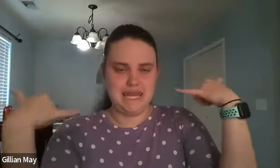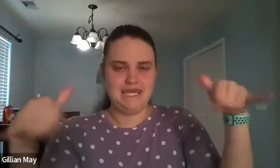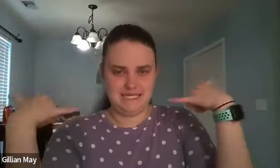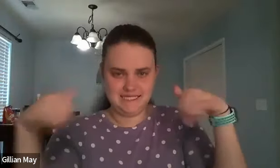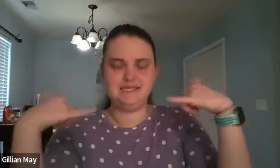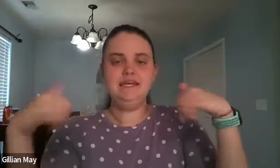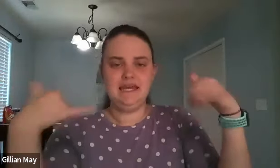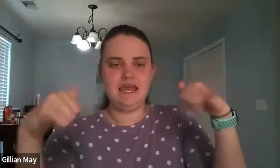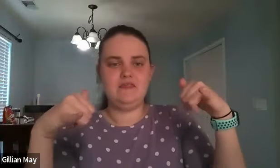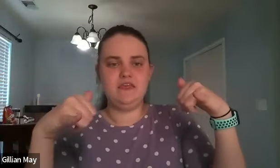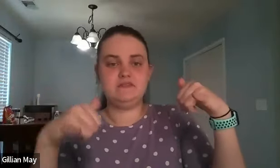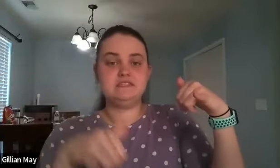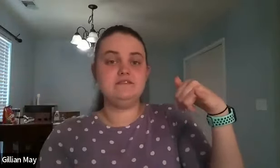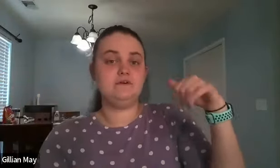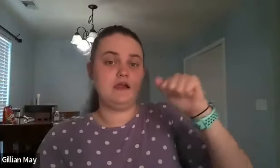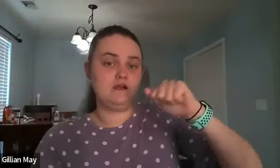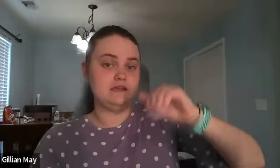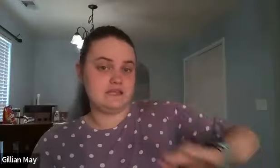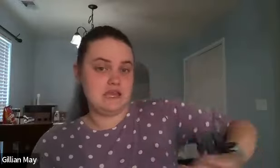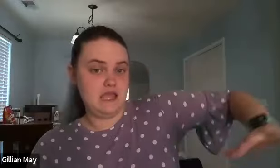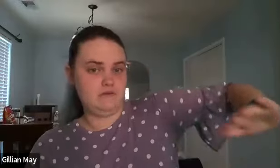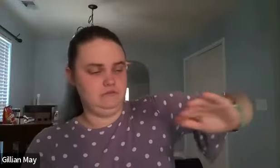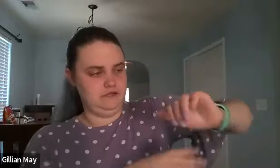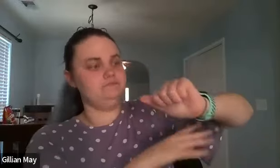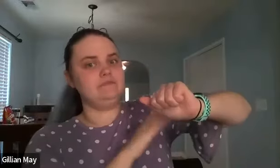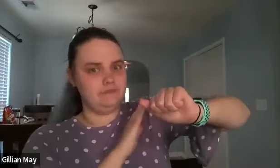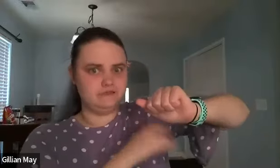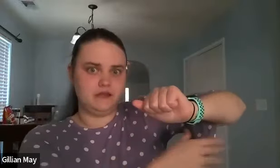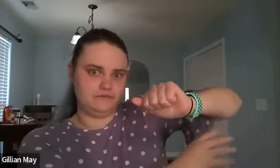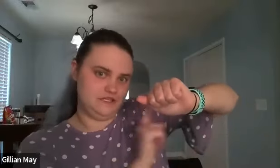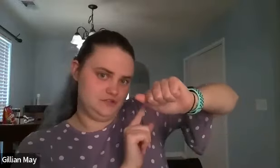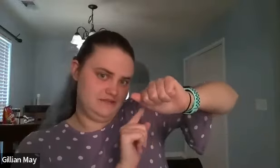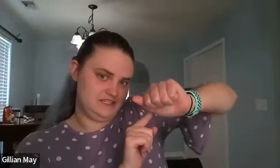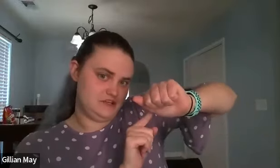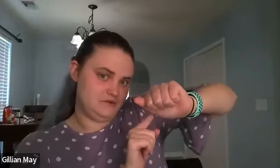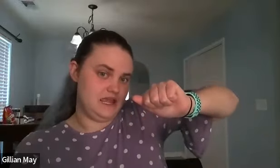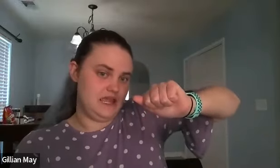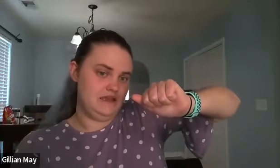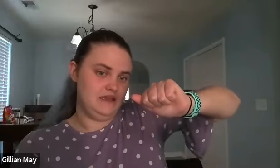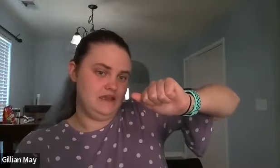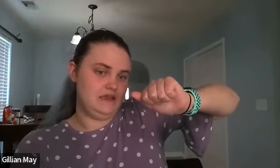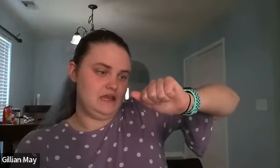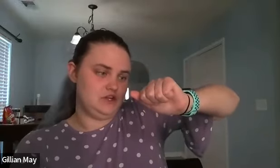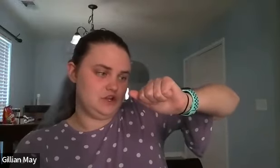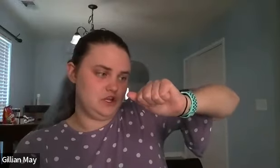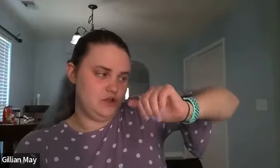play. And then the sign for area is, well, let me slow down. Is you make start with that A and you're going to